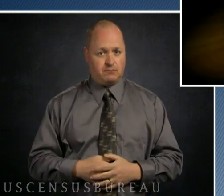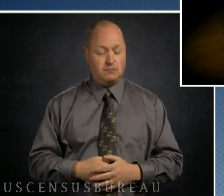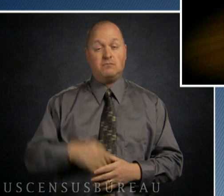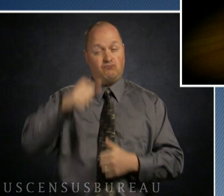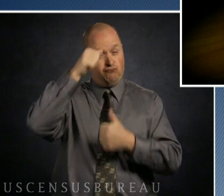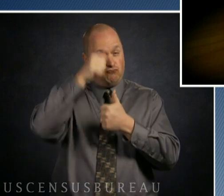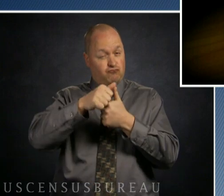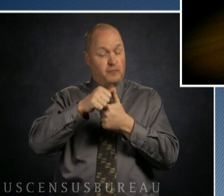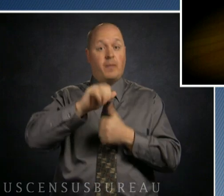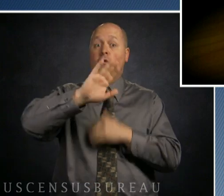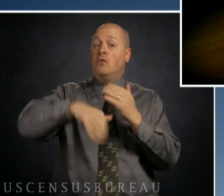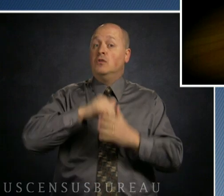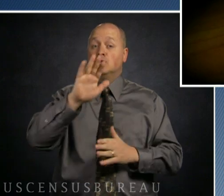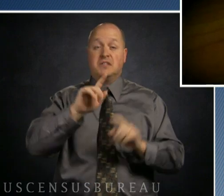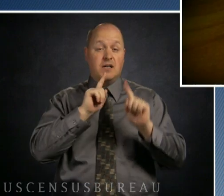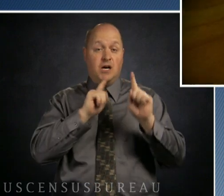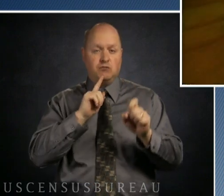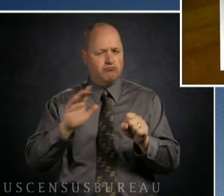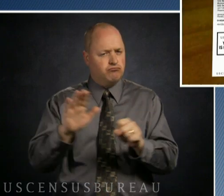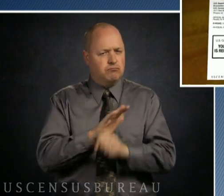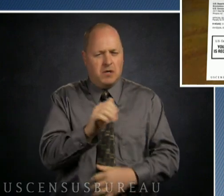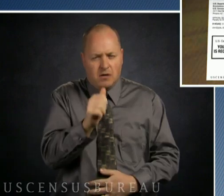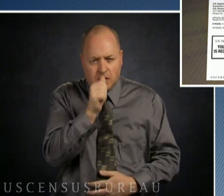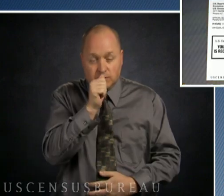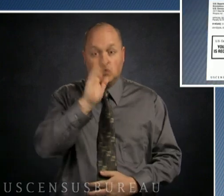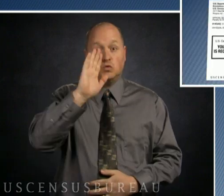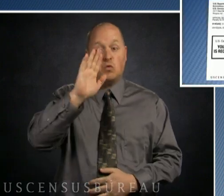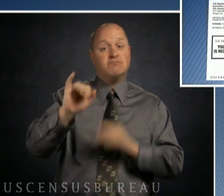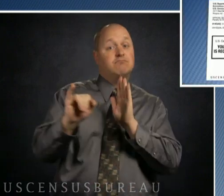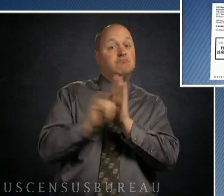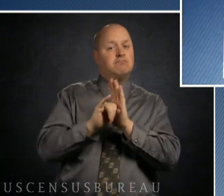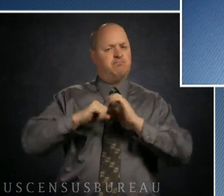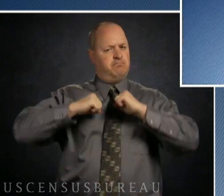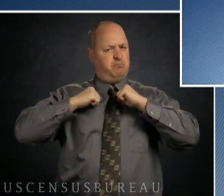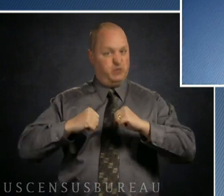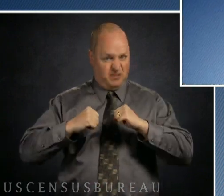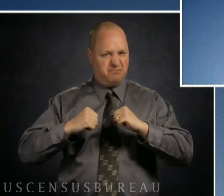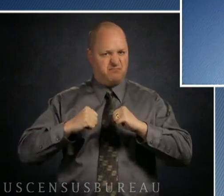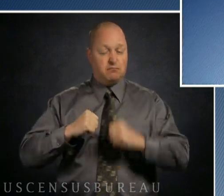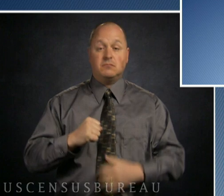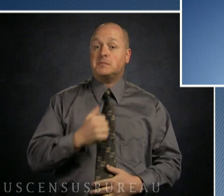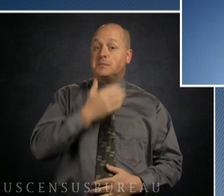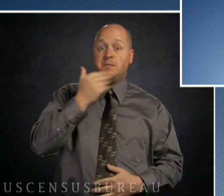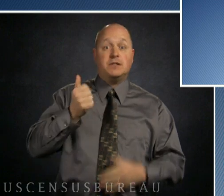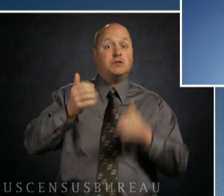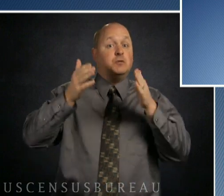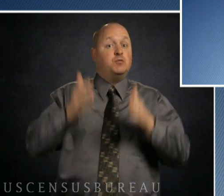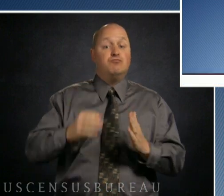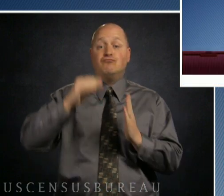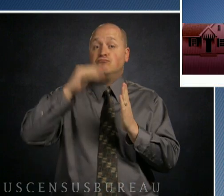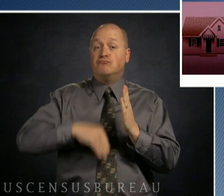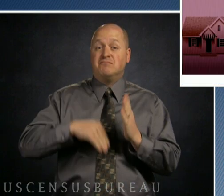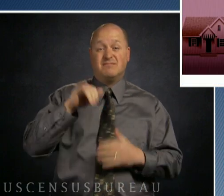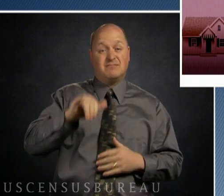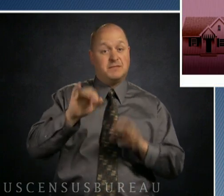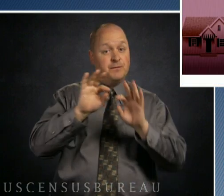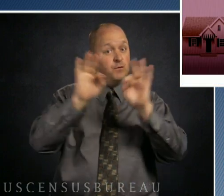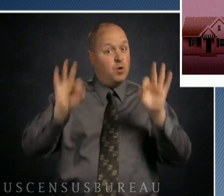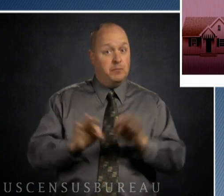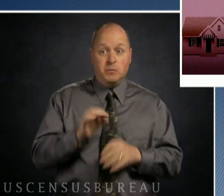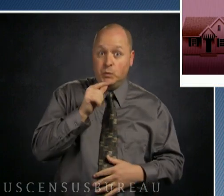form. Remember, all of your answers are completely confidential and your identity is protected.